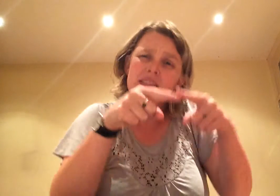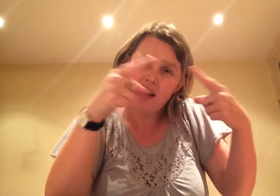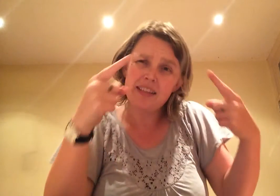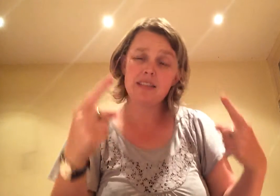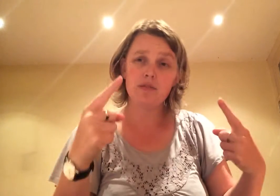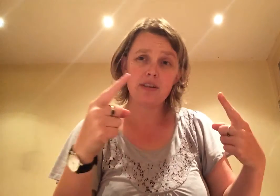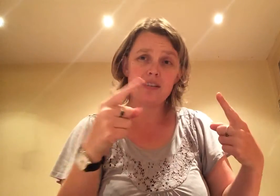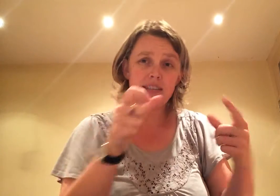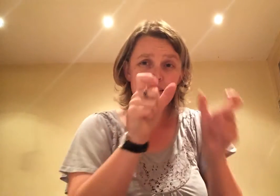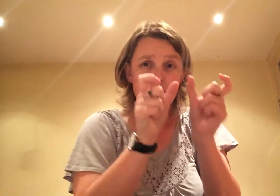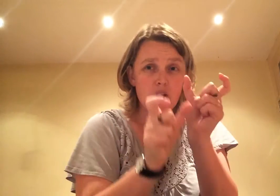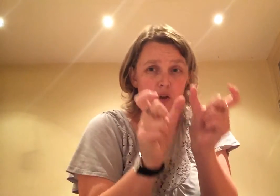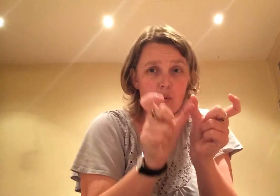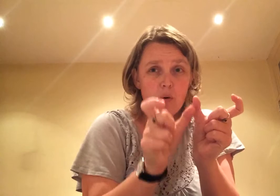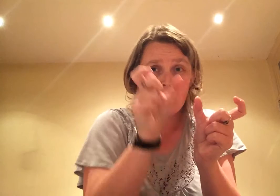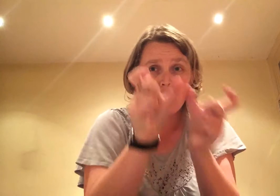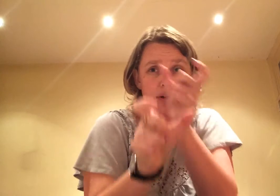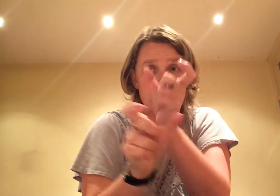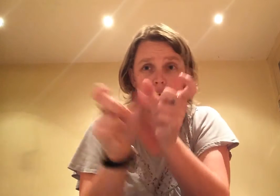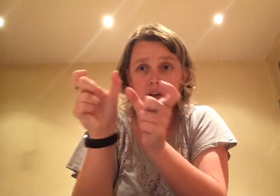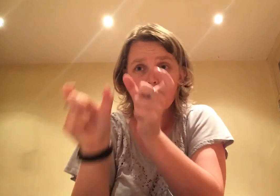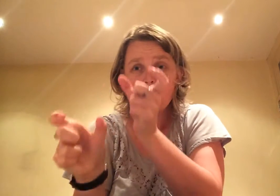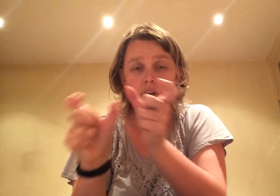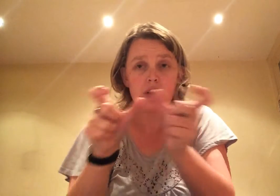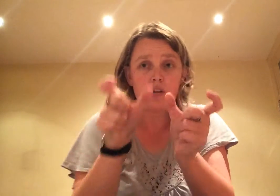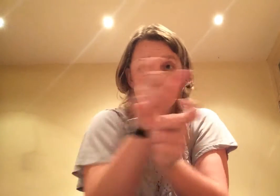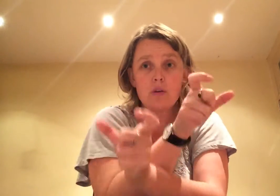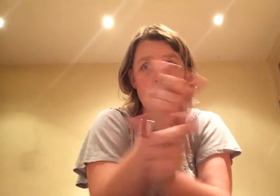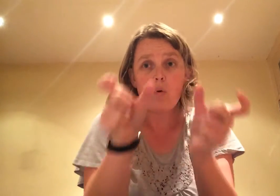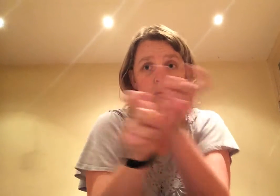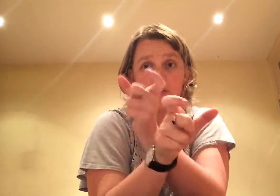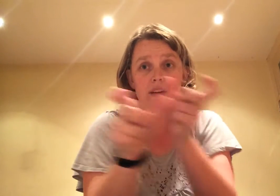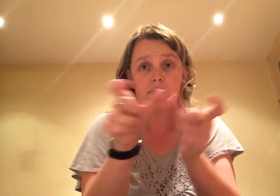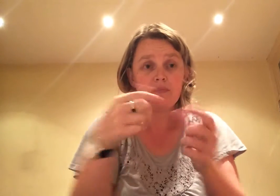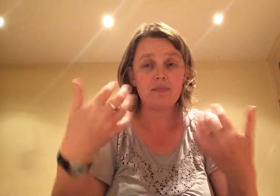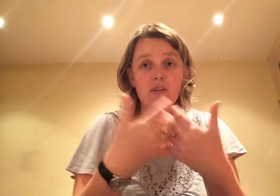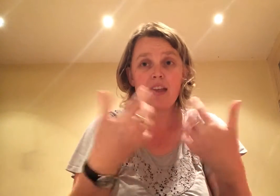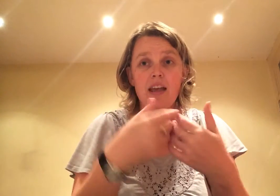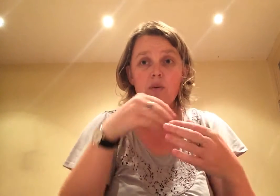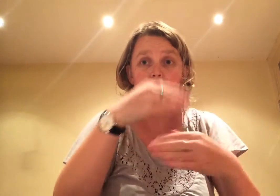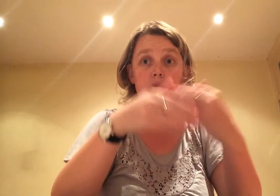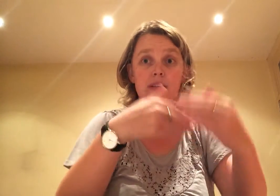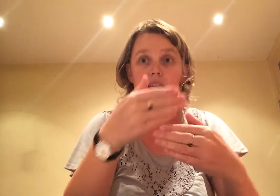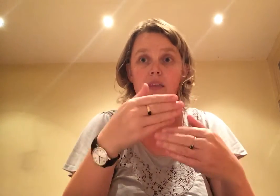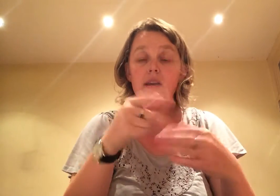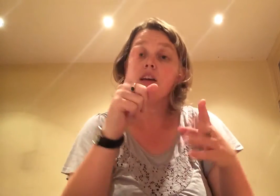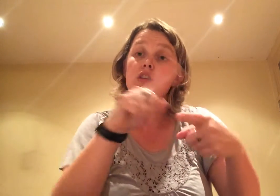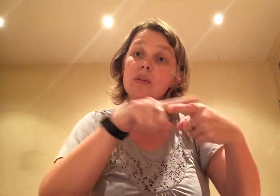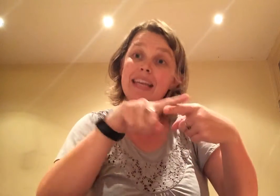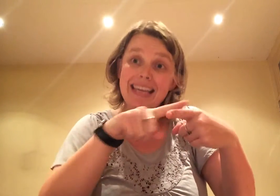slightly different is in the word, order on how we sort of put it together. So in